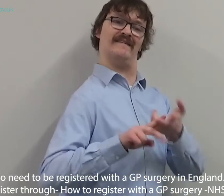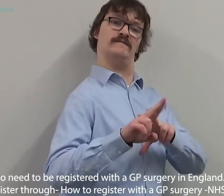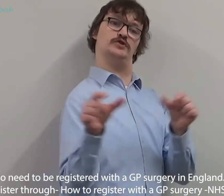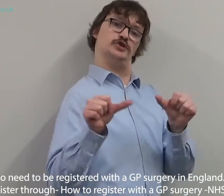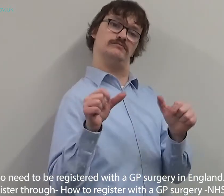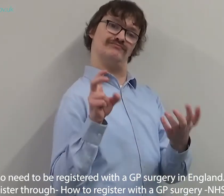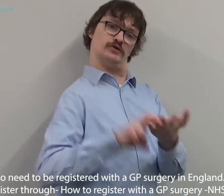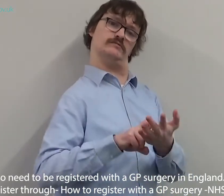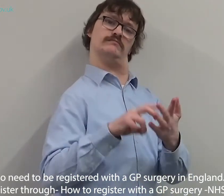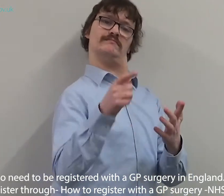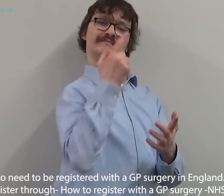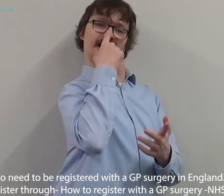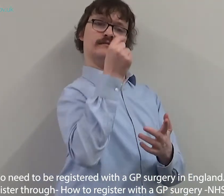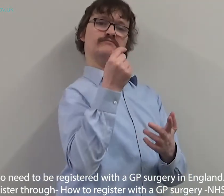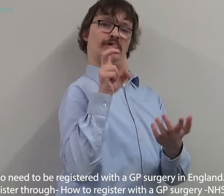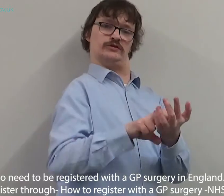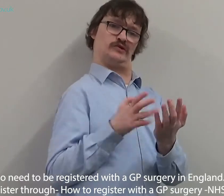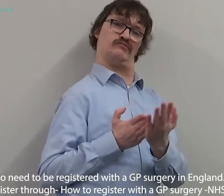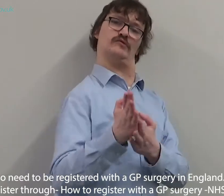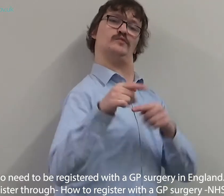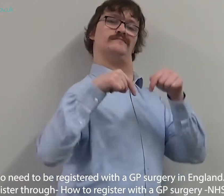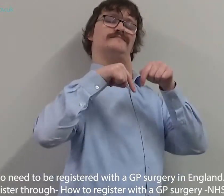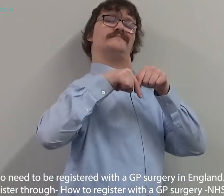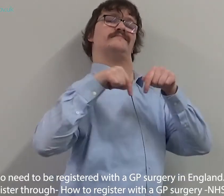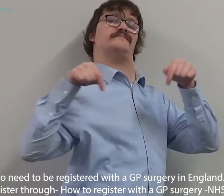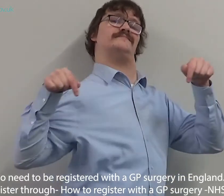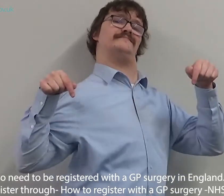GP surgery NHS? www.nhs.uk